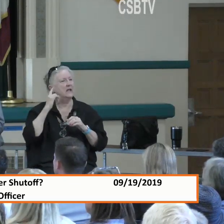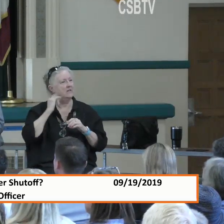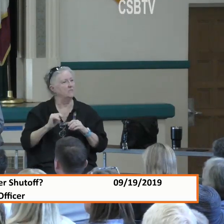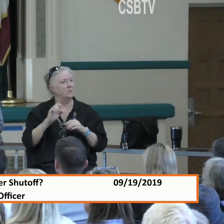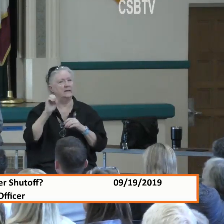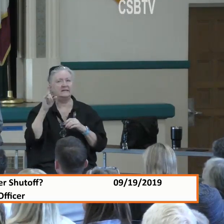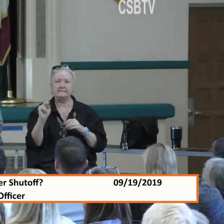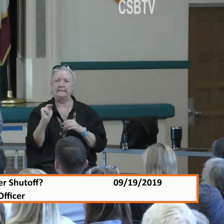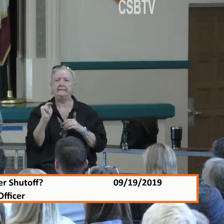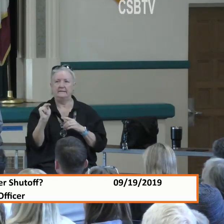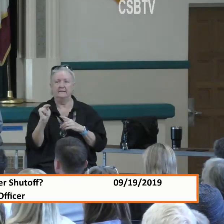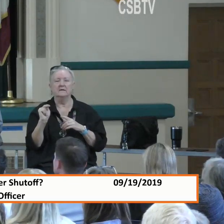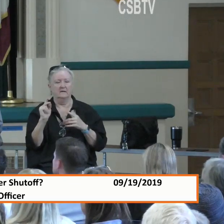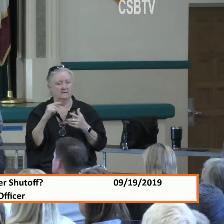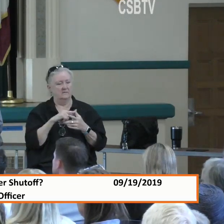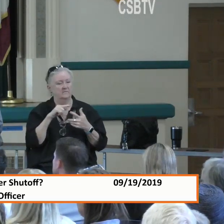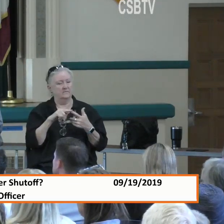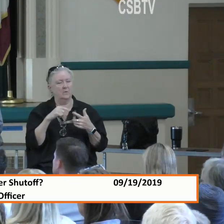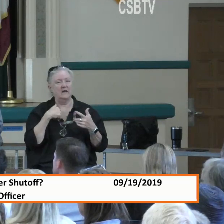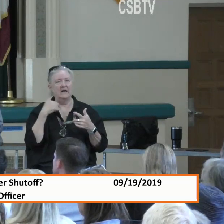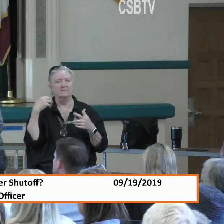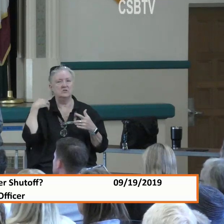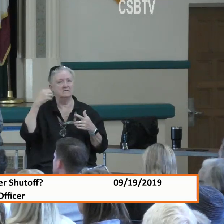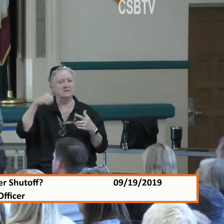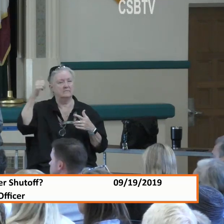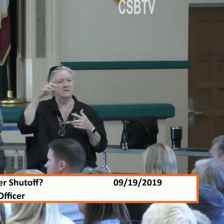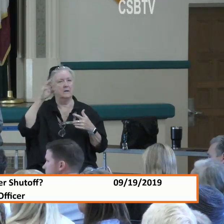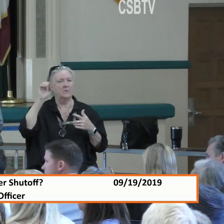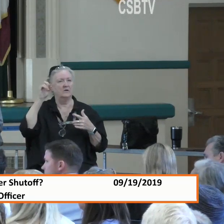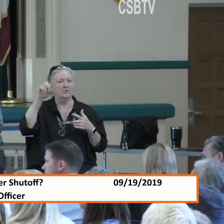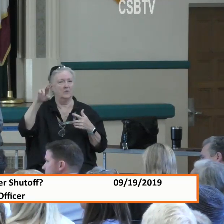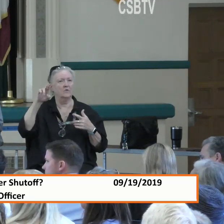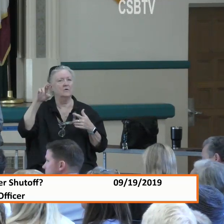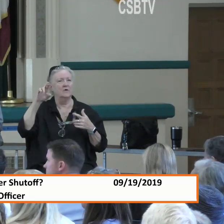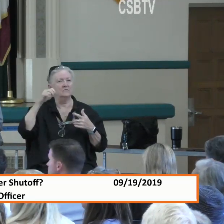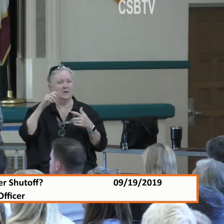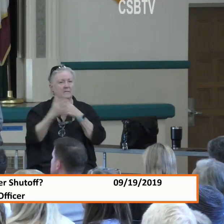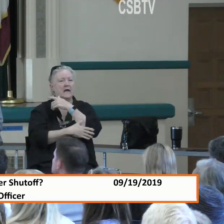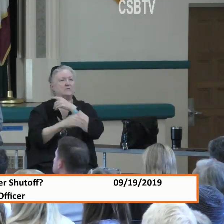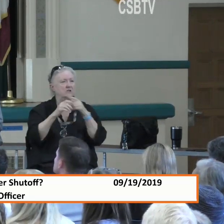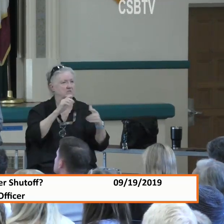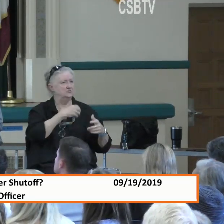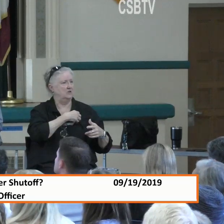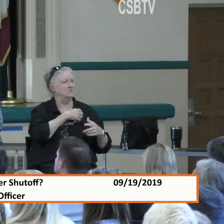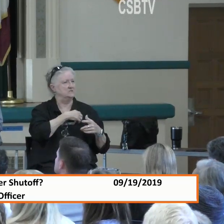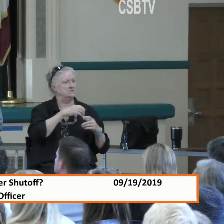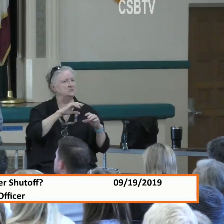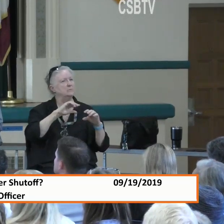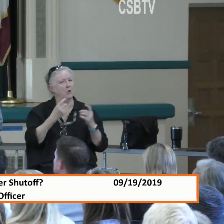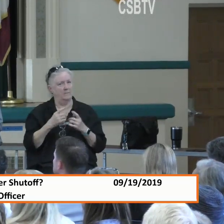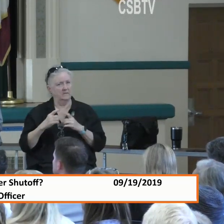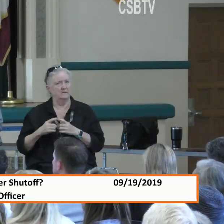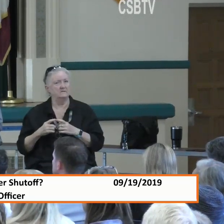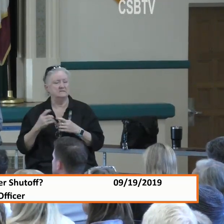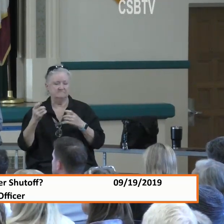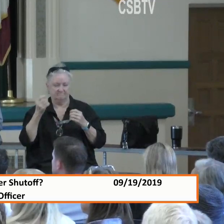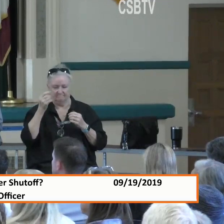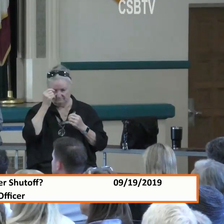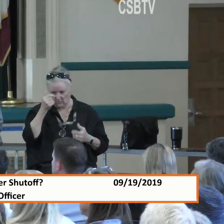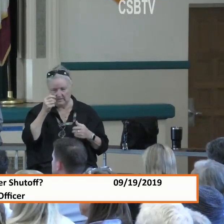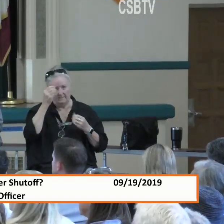Edison. We have Chief Deputy Honor here from our County Sheriff's Department. He's going to be giving a quick